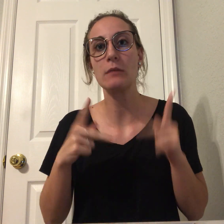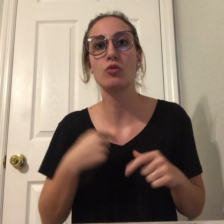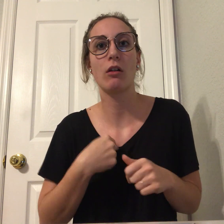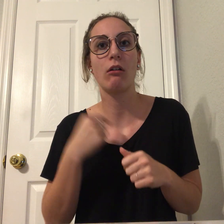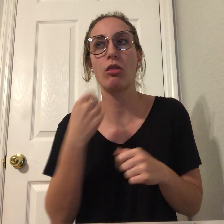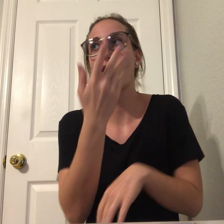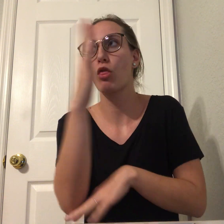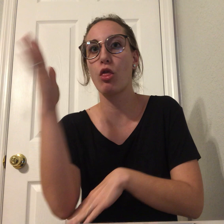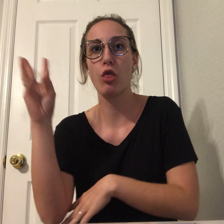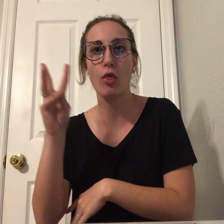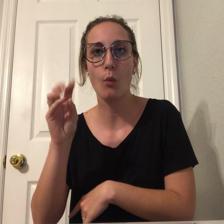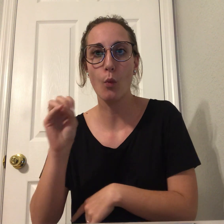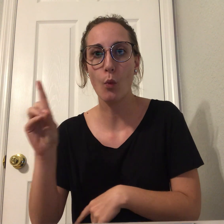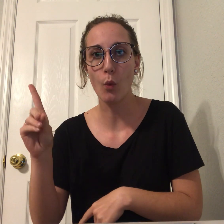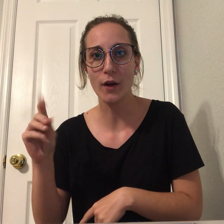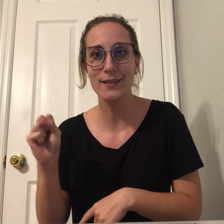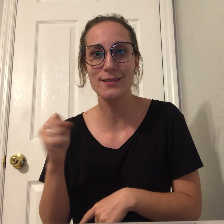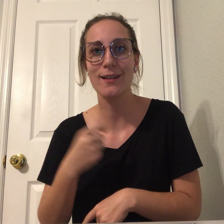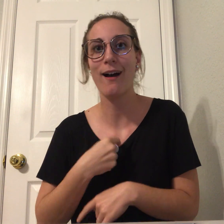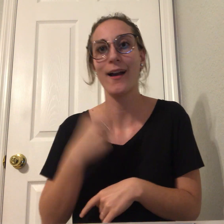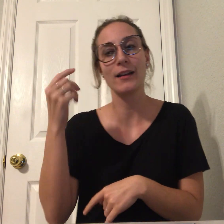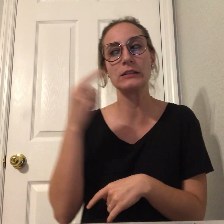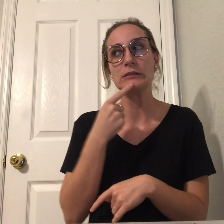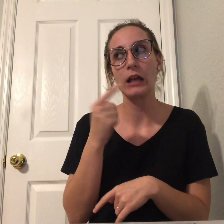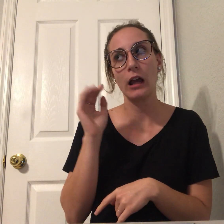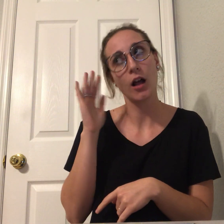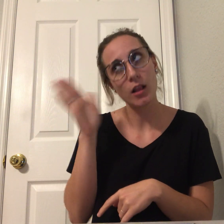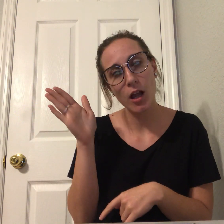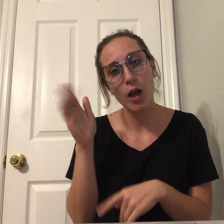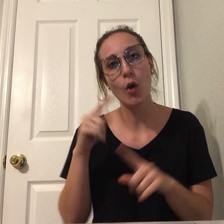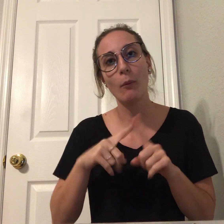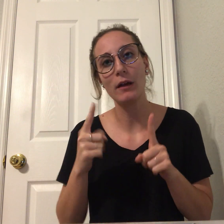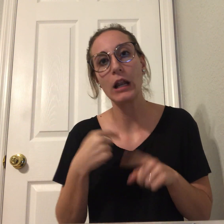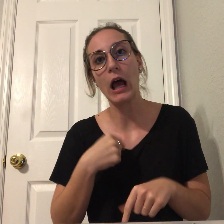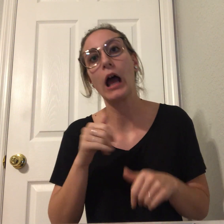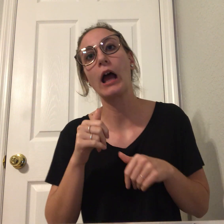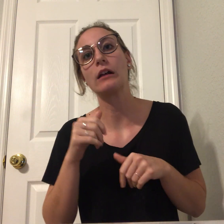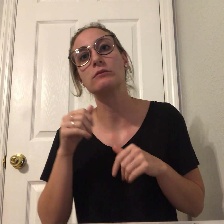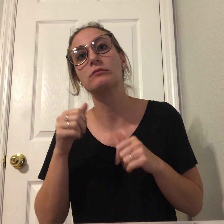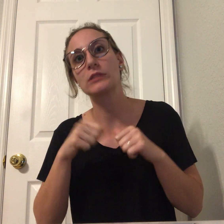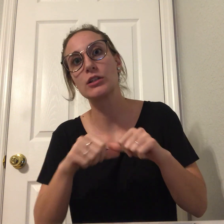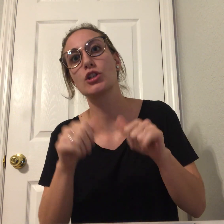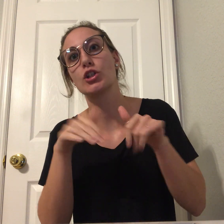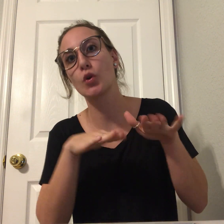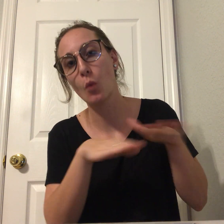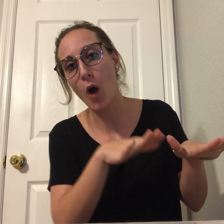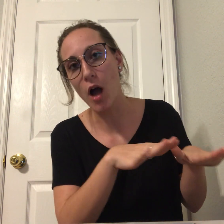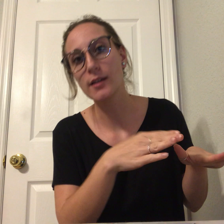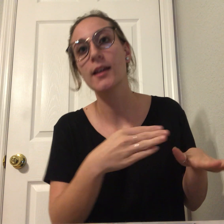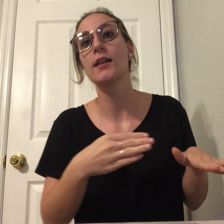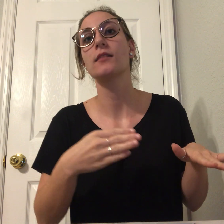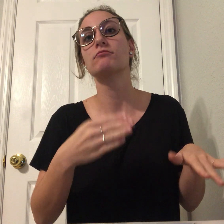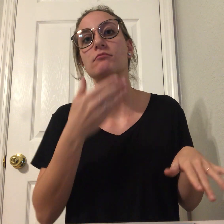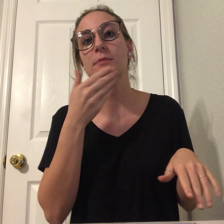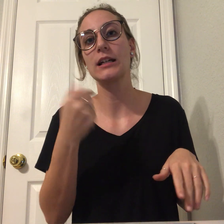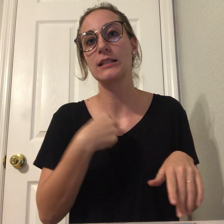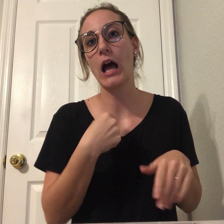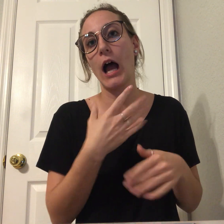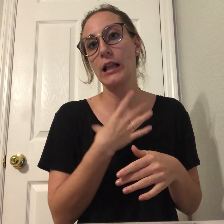friendly hello, maybe a couple seconds, but then we're moving on because I want that to be my time. But you can make those